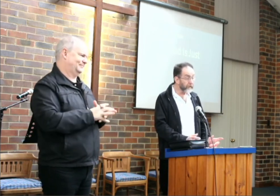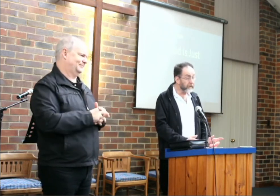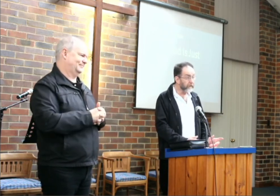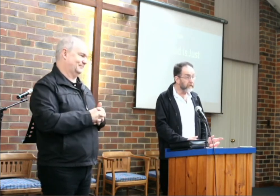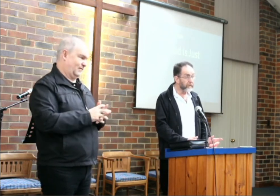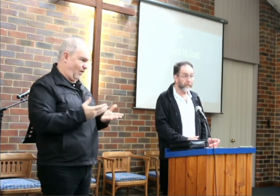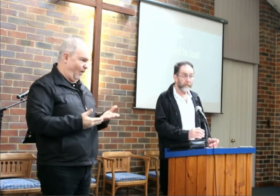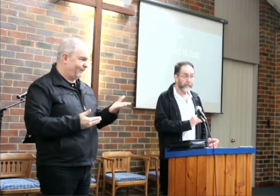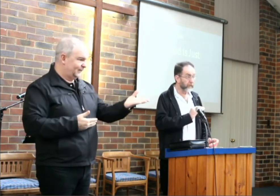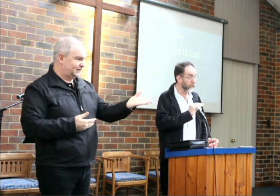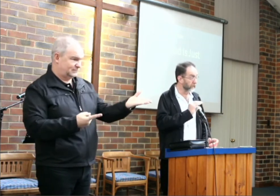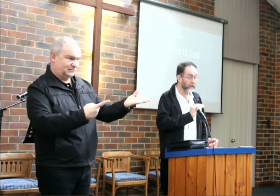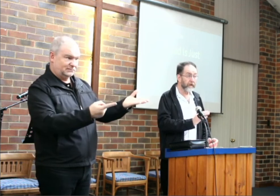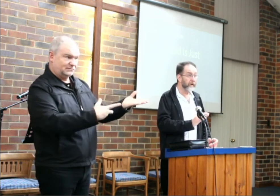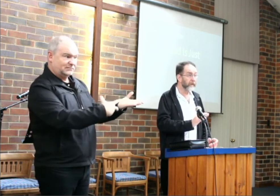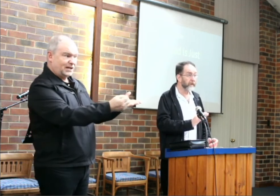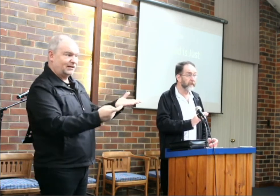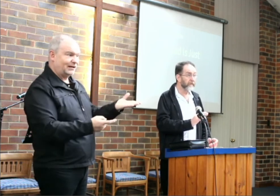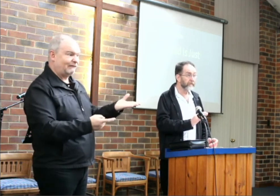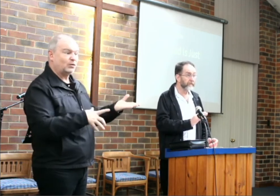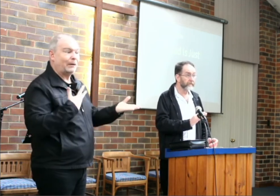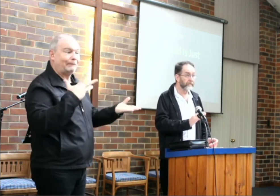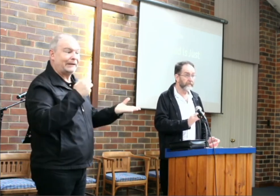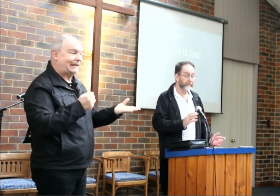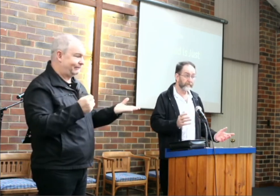It's offered, but if you're not going to believe it,